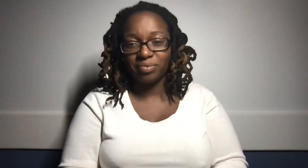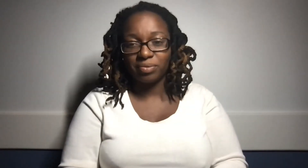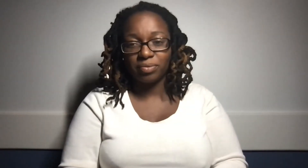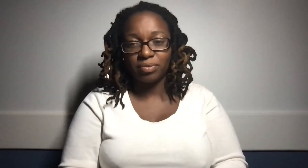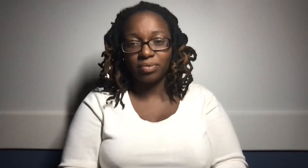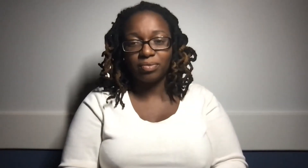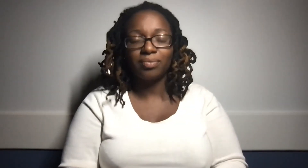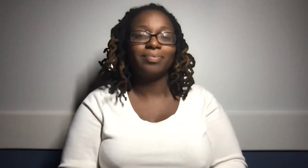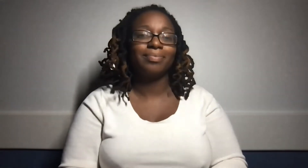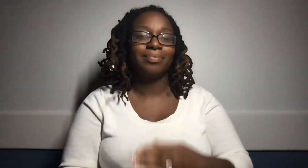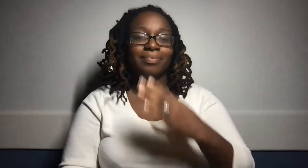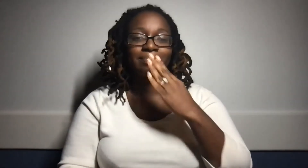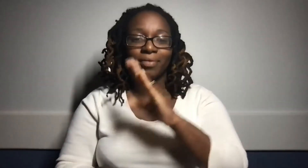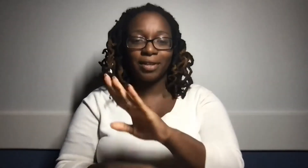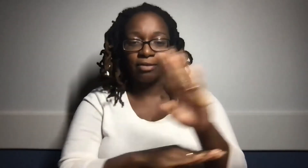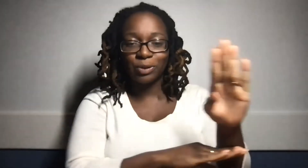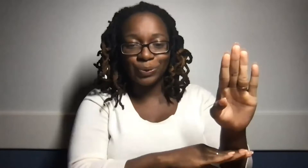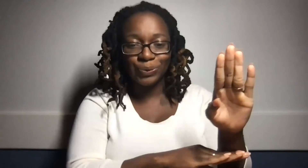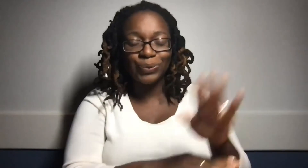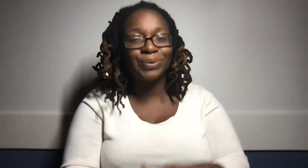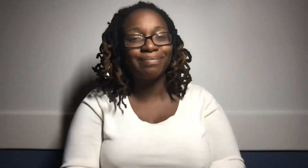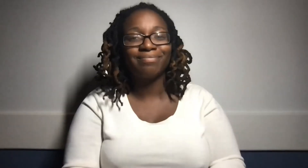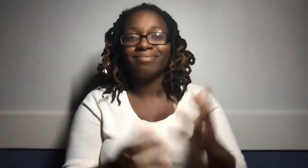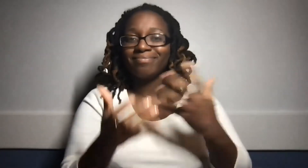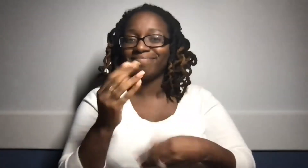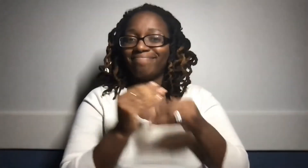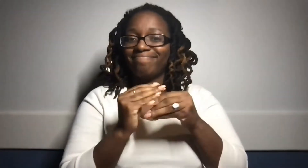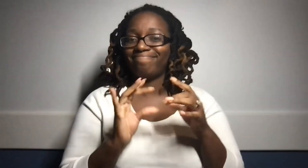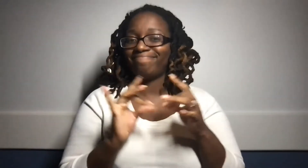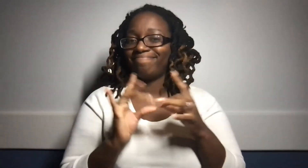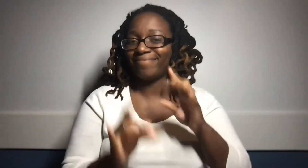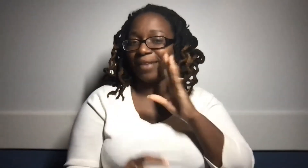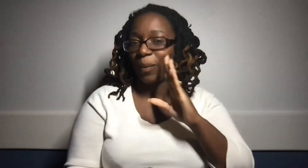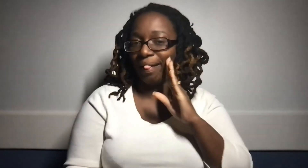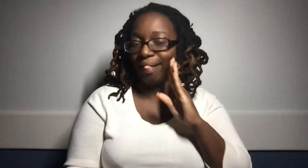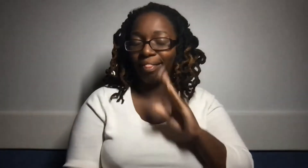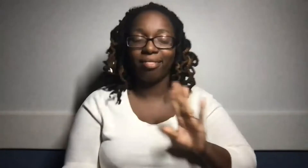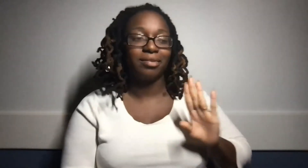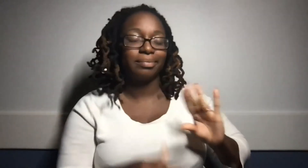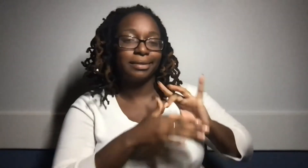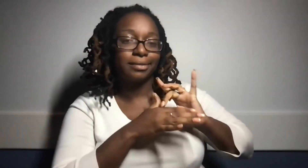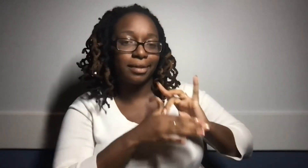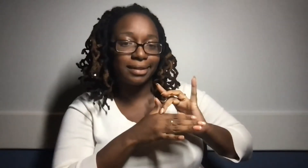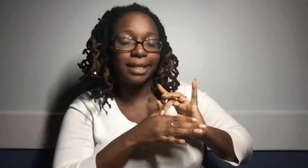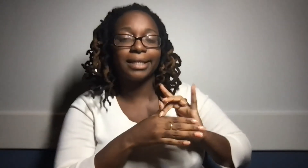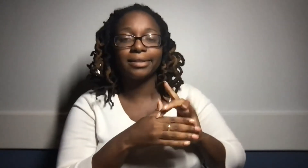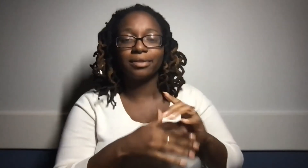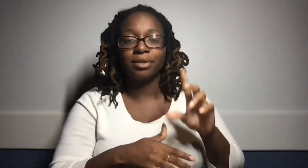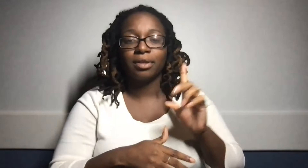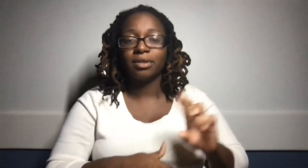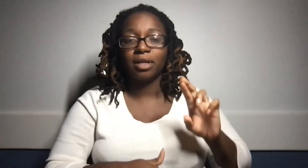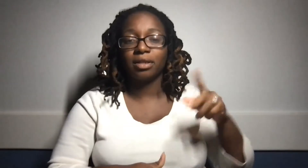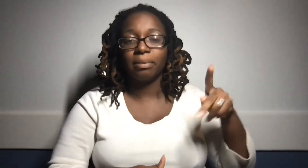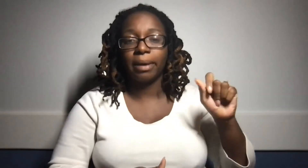Good afternoon, everyone. I'm just going to add a little bit of context in addition to what Dr. Cahill and